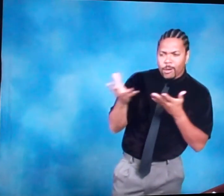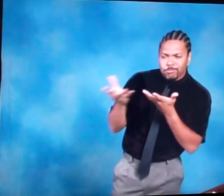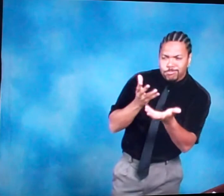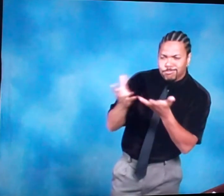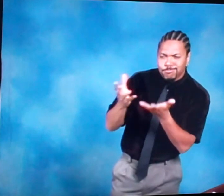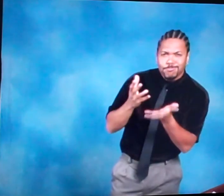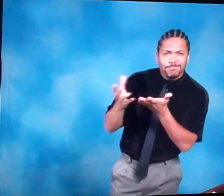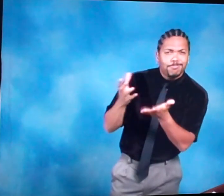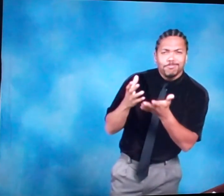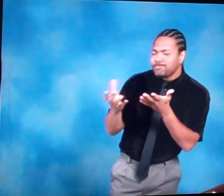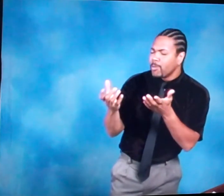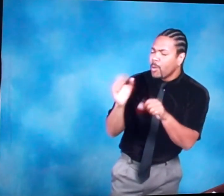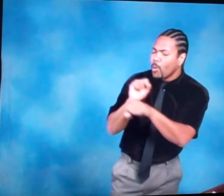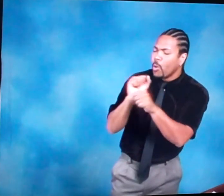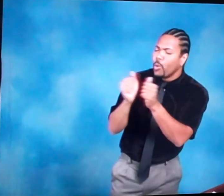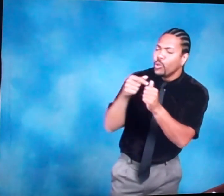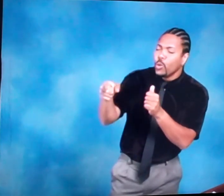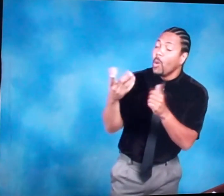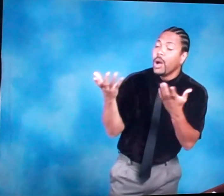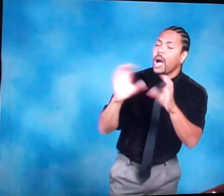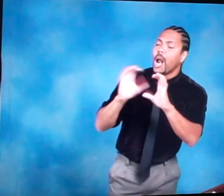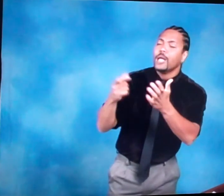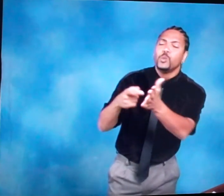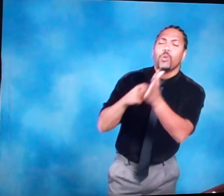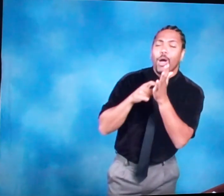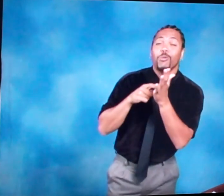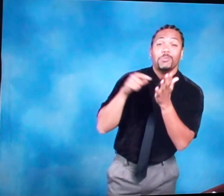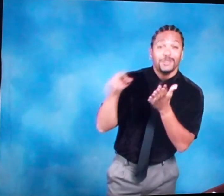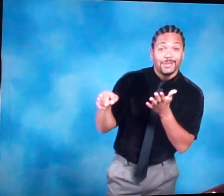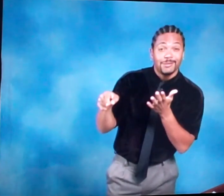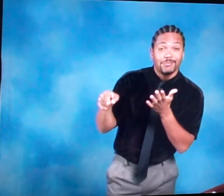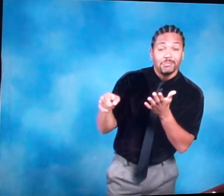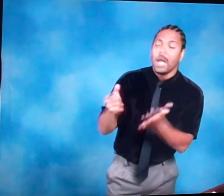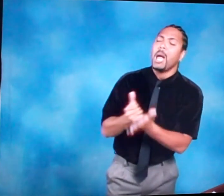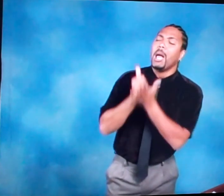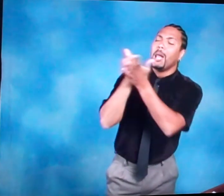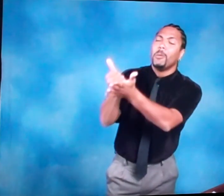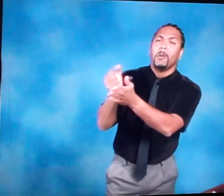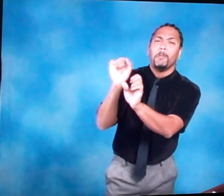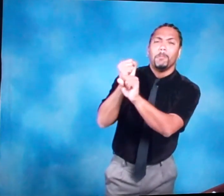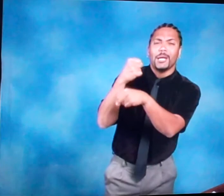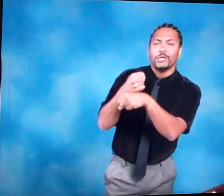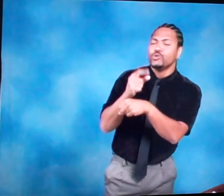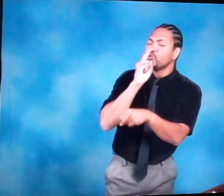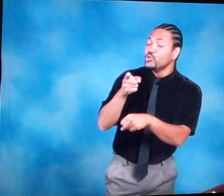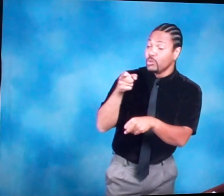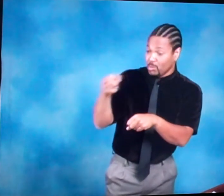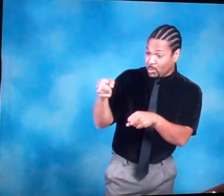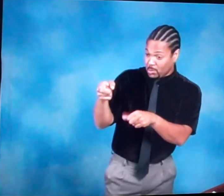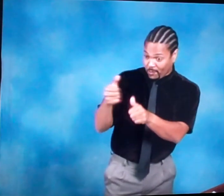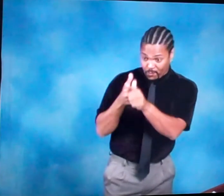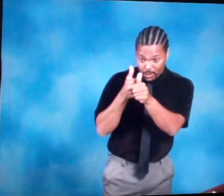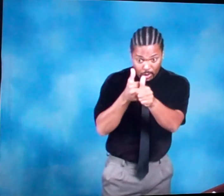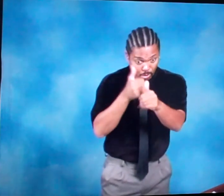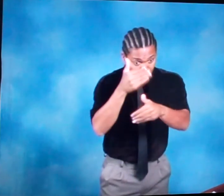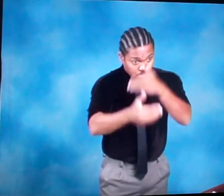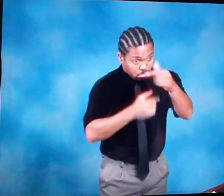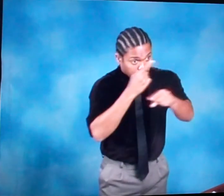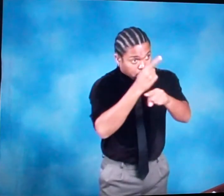the majors department, and they'll tell you the courses that you're required to take for the major, and make sure